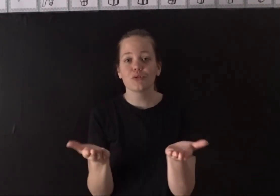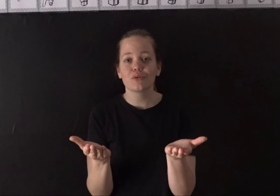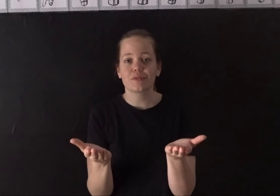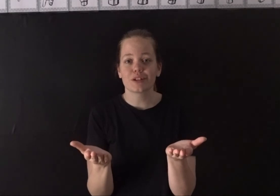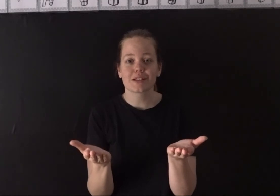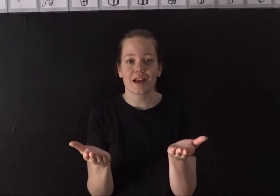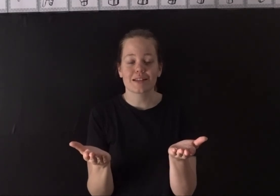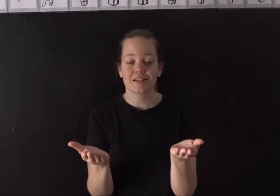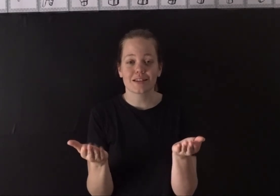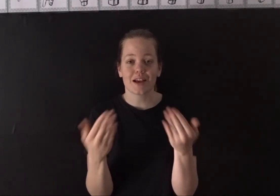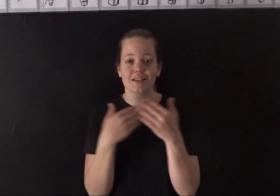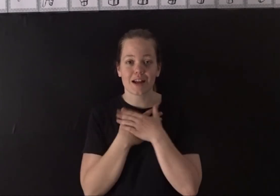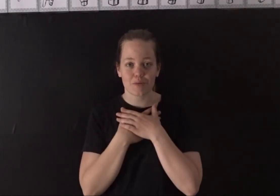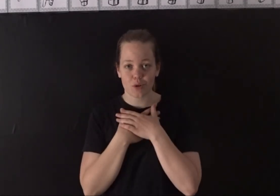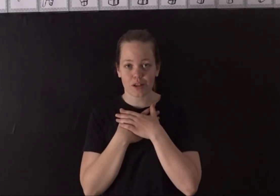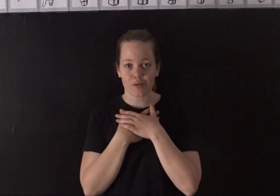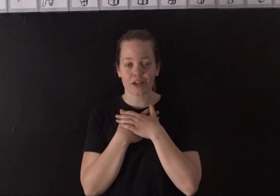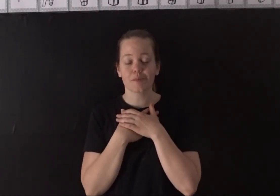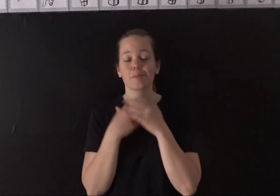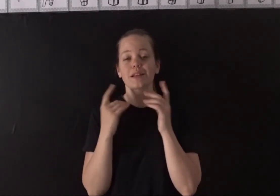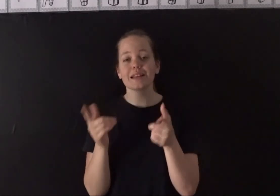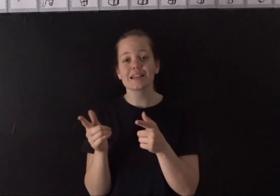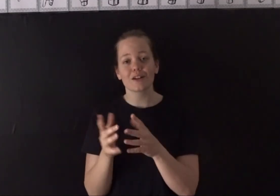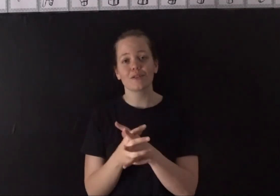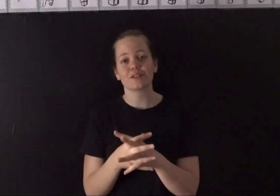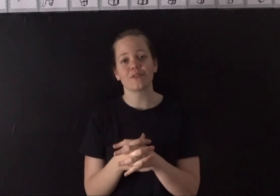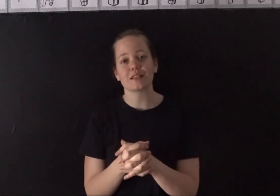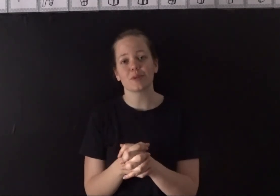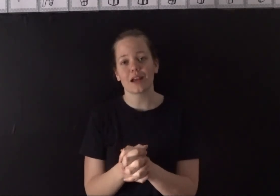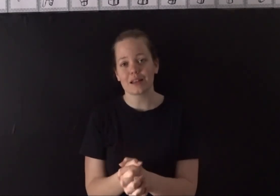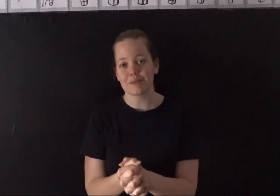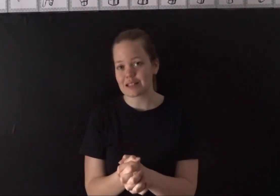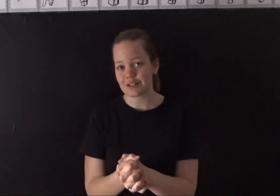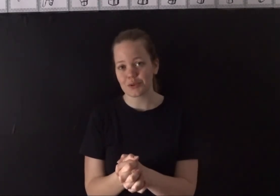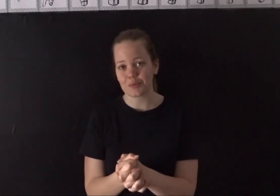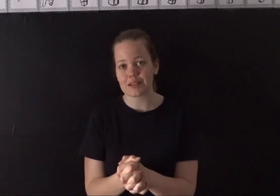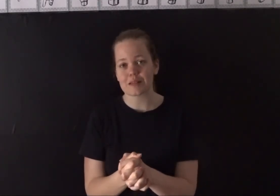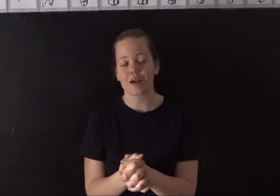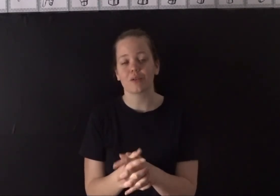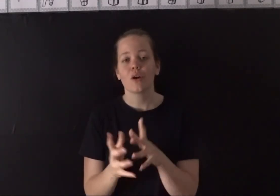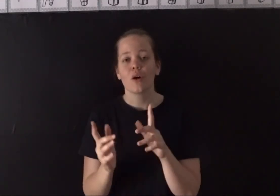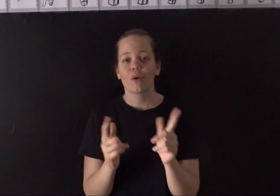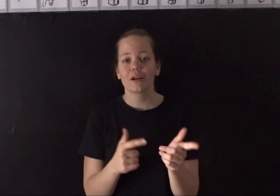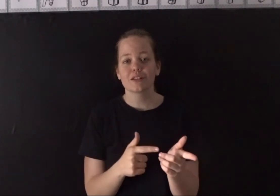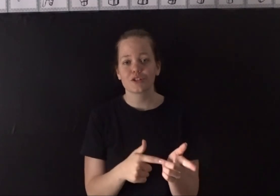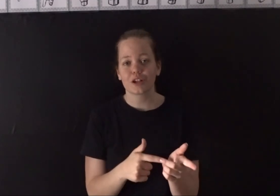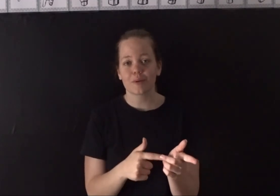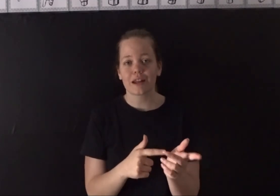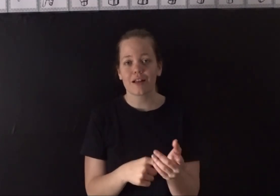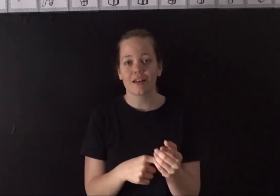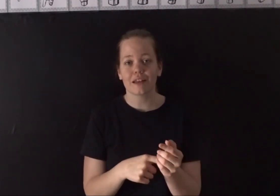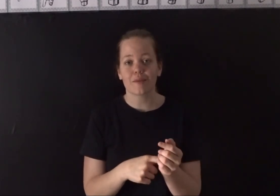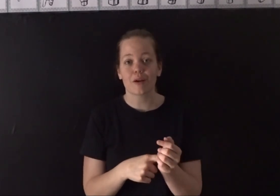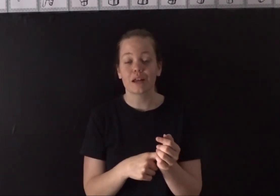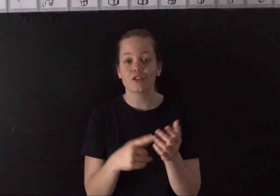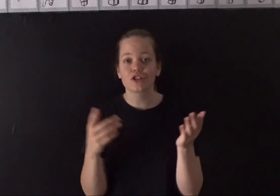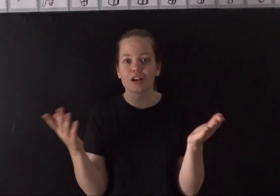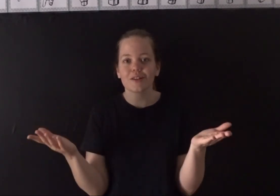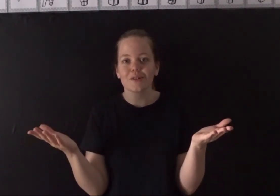different signs than the signs that I'm showing you here, please head over to Facebook at Limitless Learning with Mrs. Mount. or Instagram at llkmount and share those signs